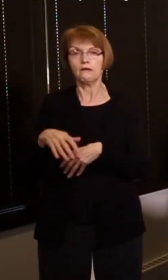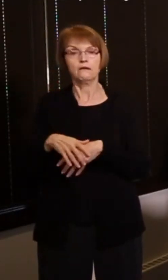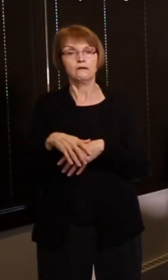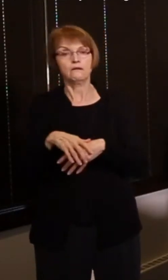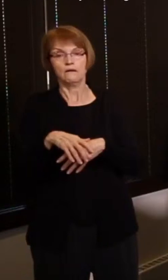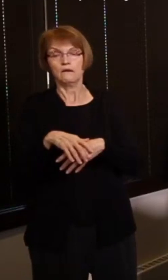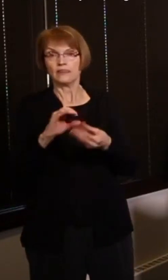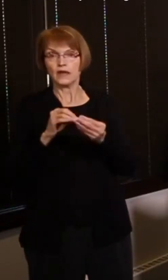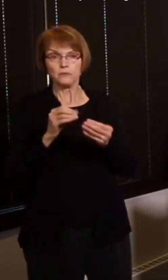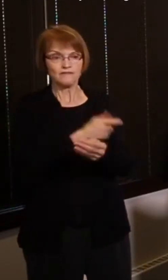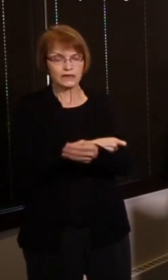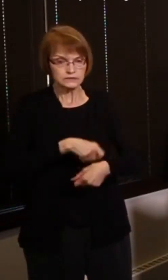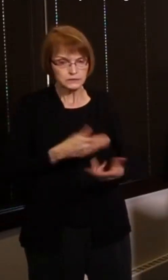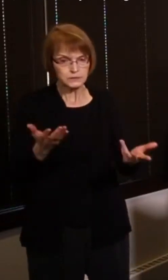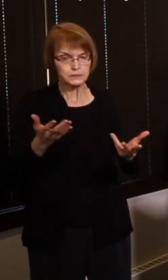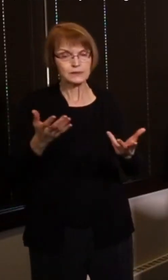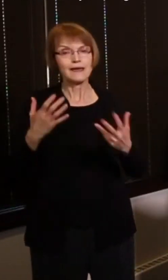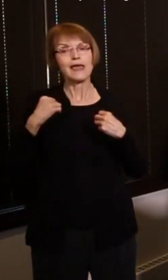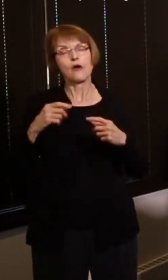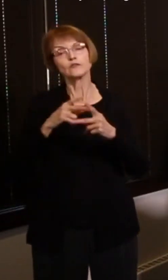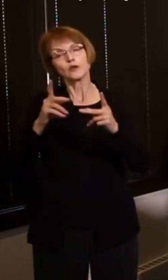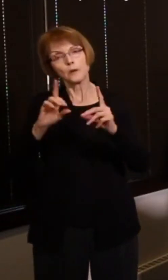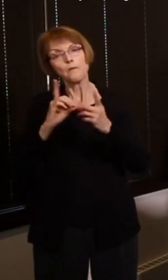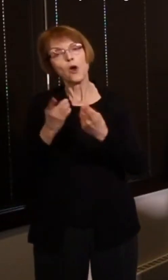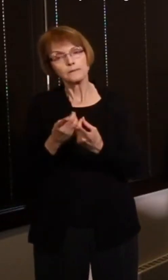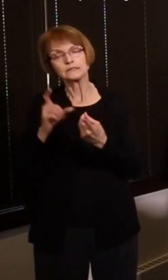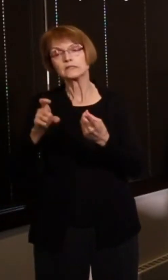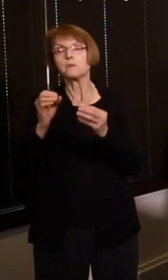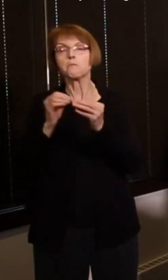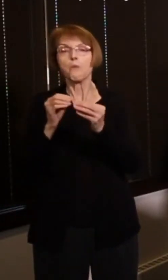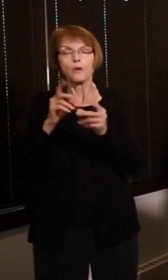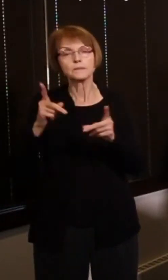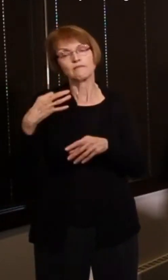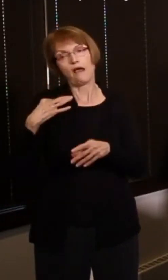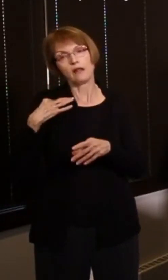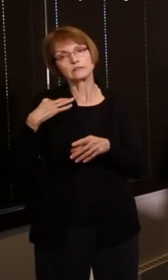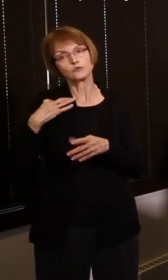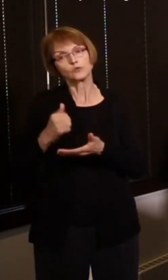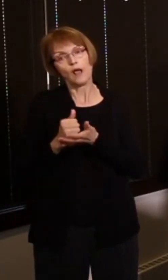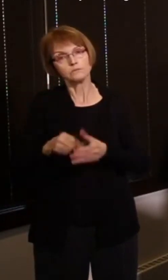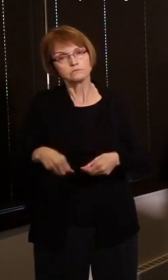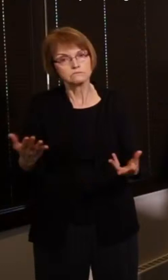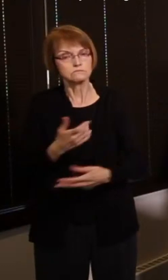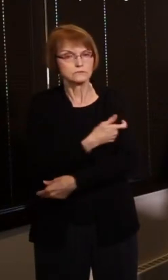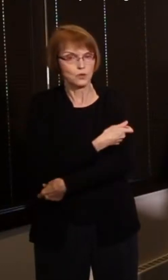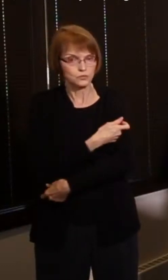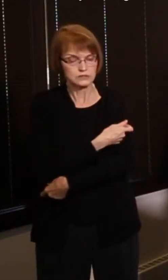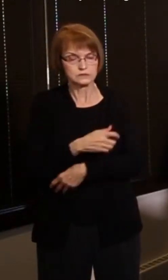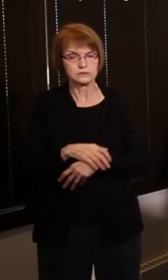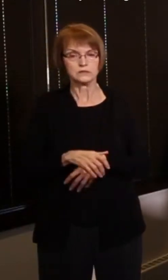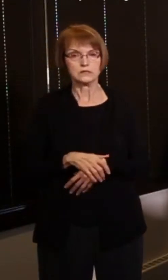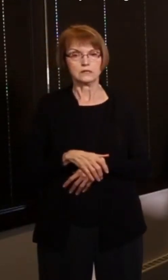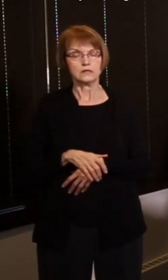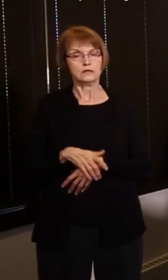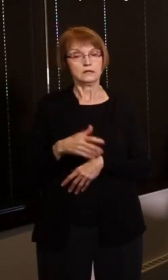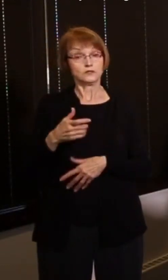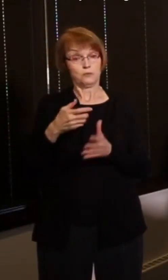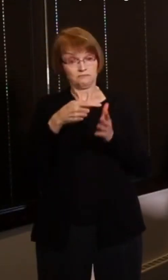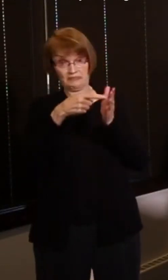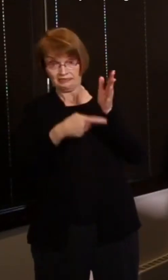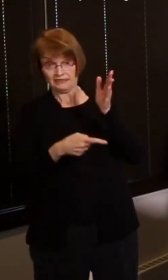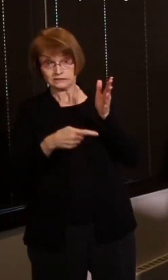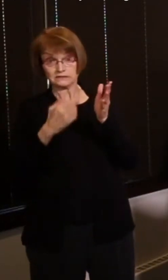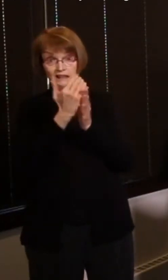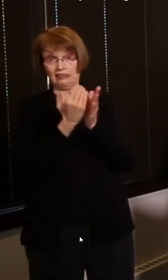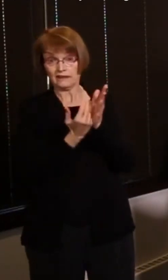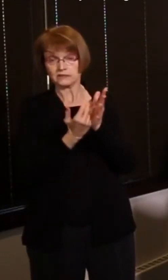departments are in more and more need of volunteer to help administer those doses. And so these are some websites where if